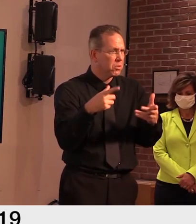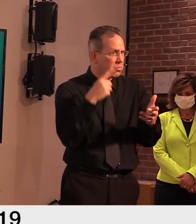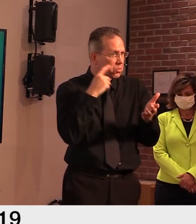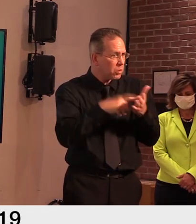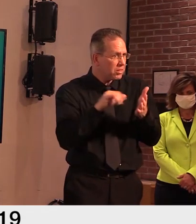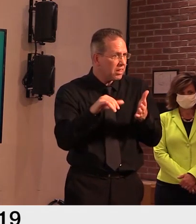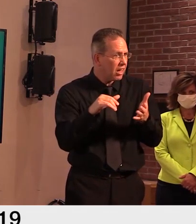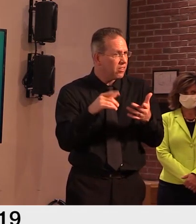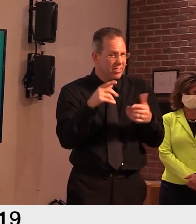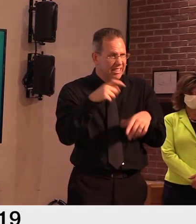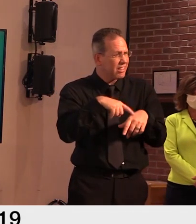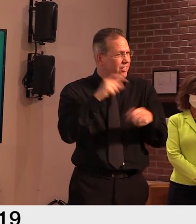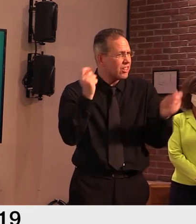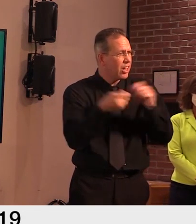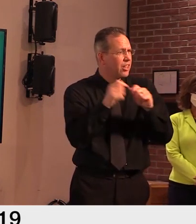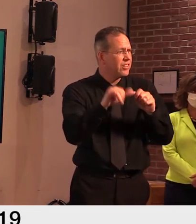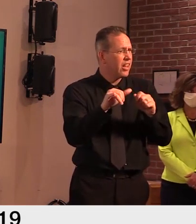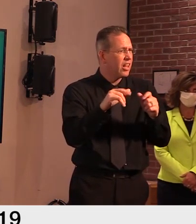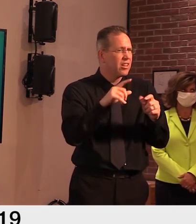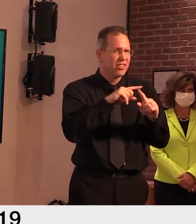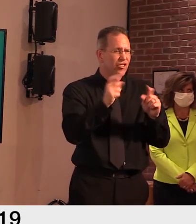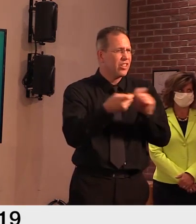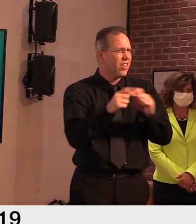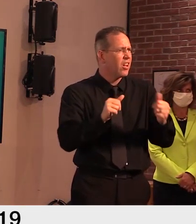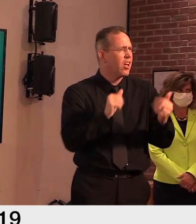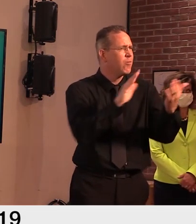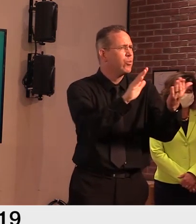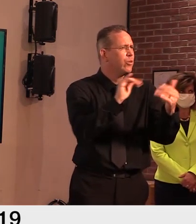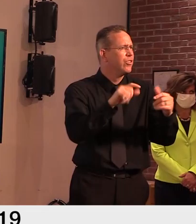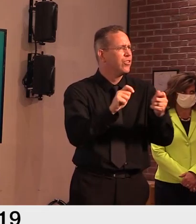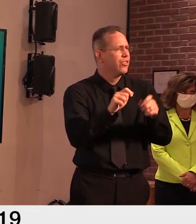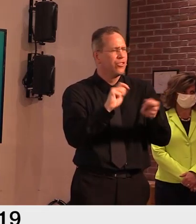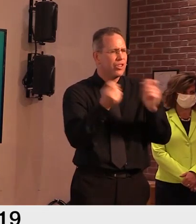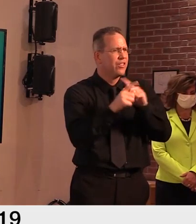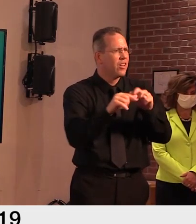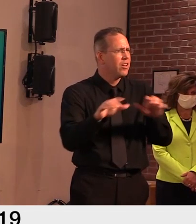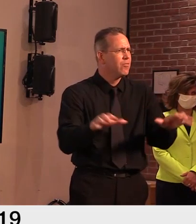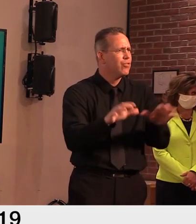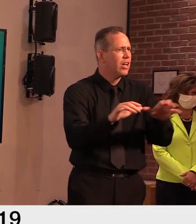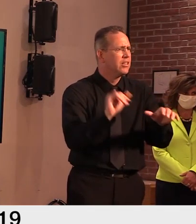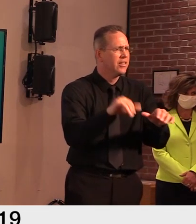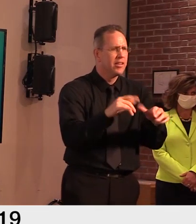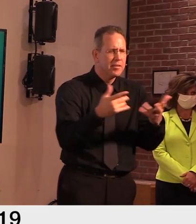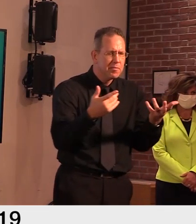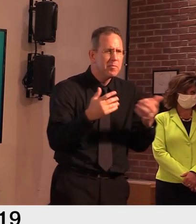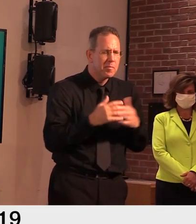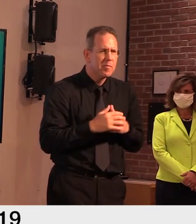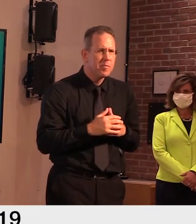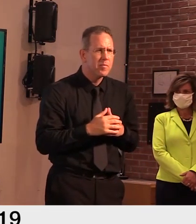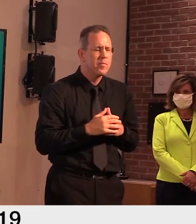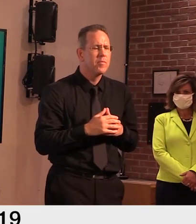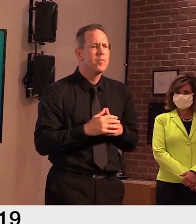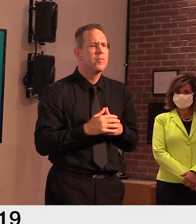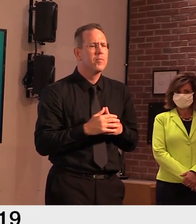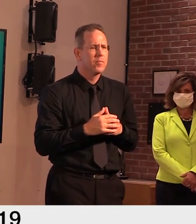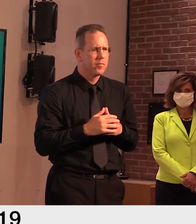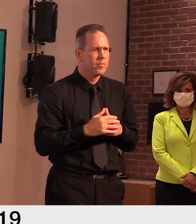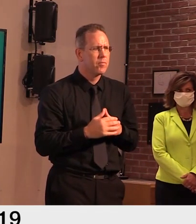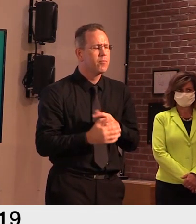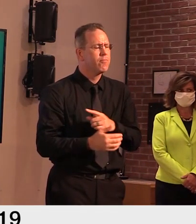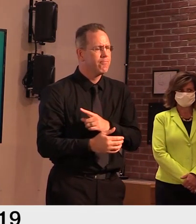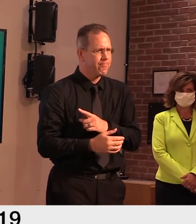time to rethink this whole war on drugs and maybe think about decriminalizing it once and for all?